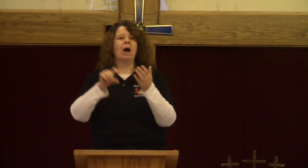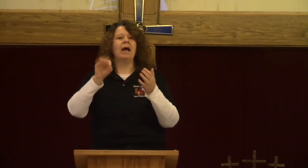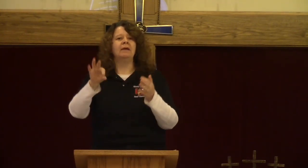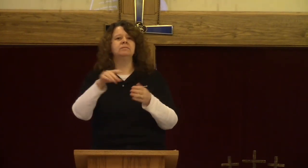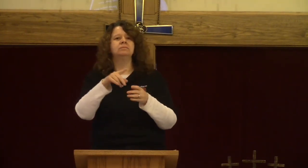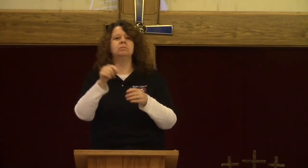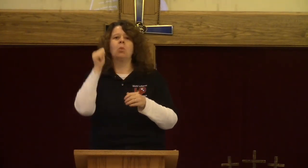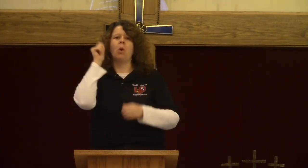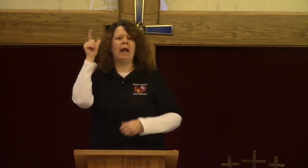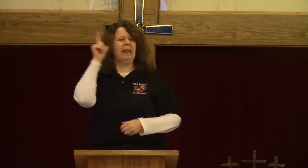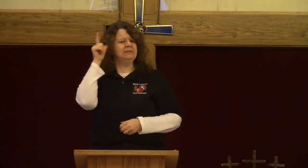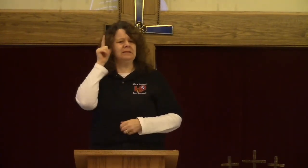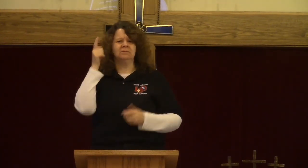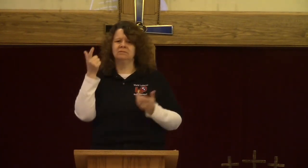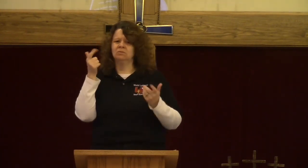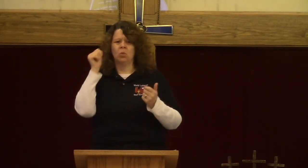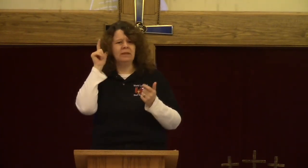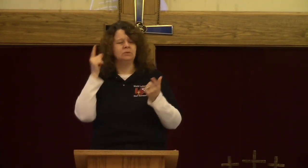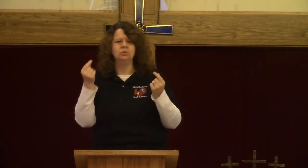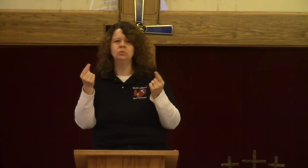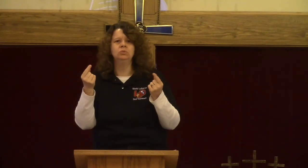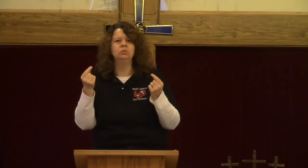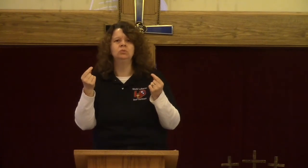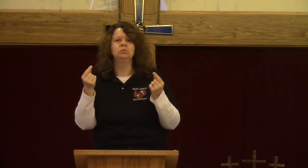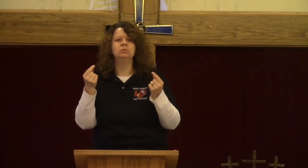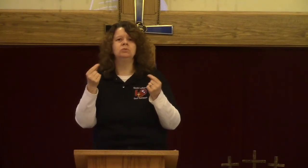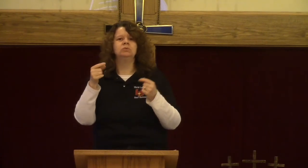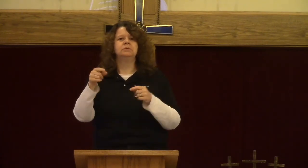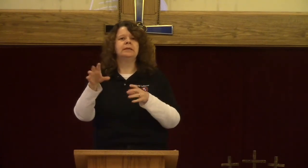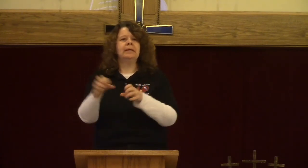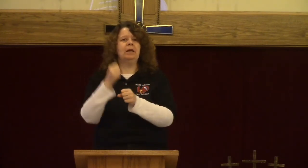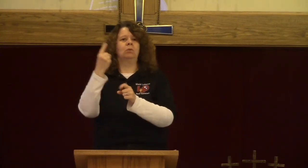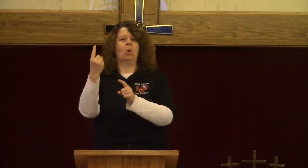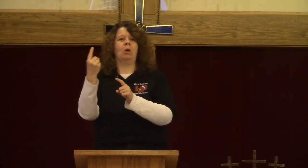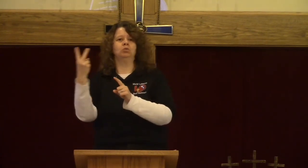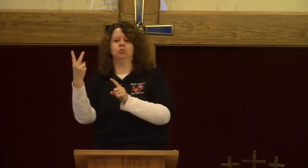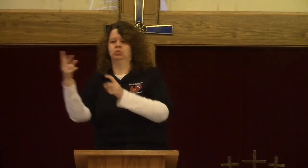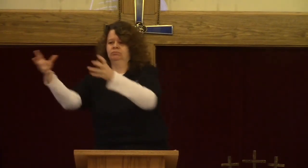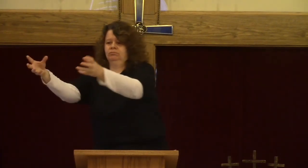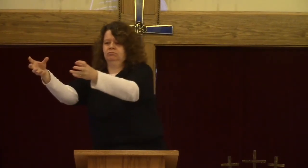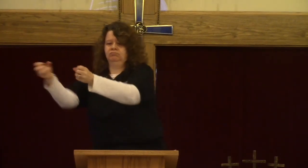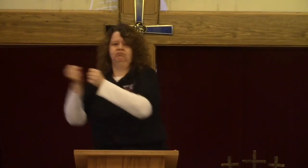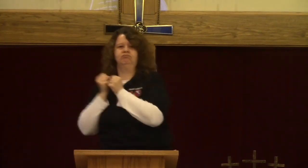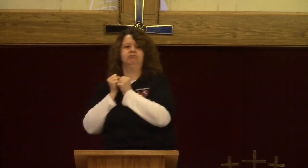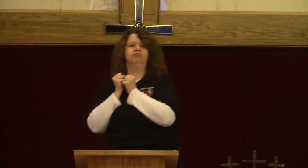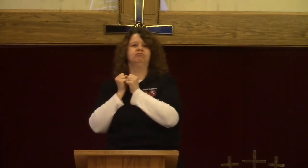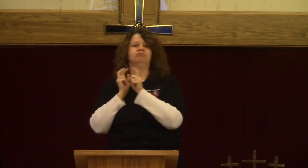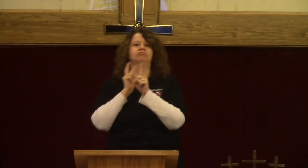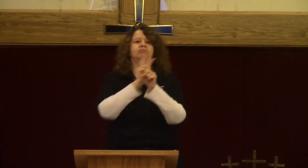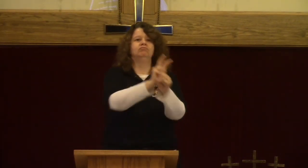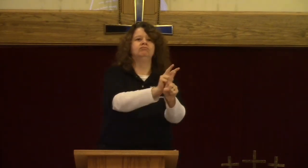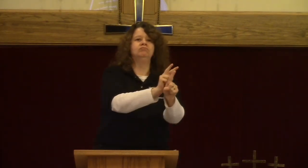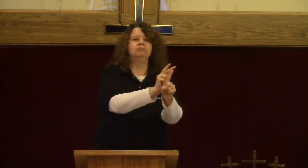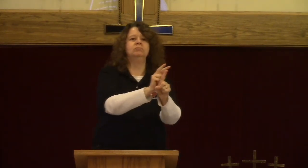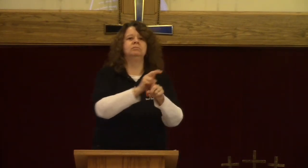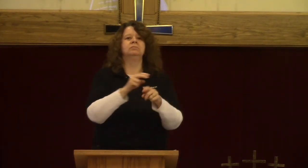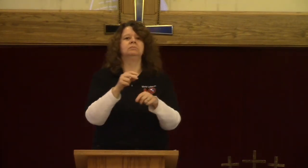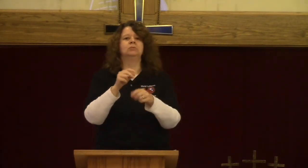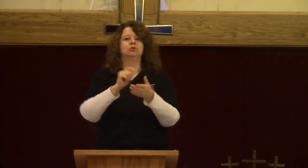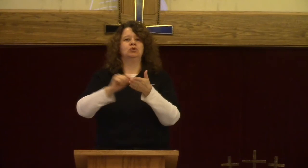But if they won't listen to you, then take 1 or 2 others with you. Go together, the same as the